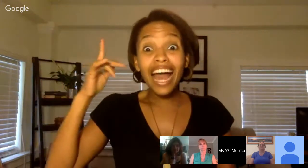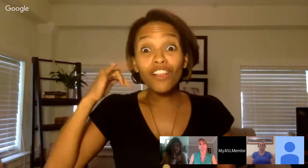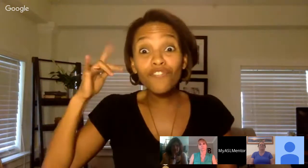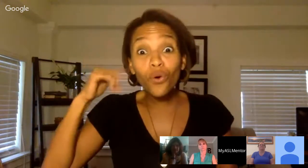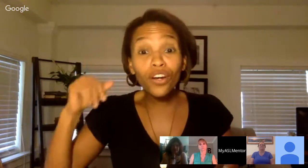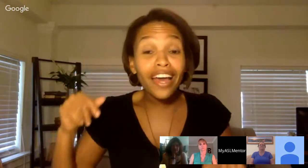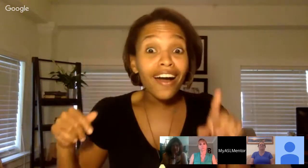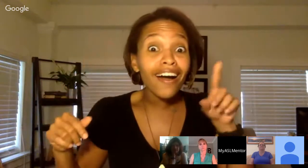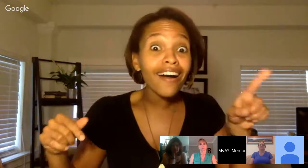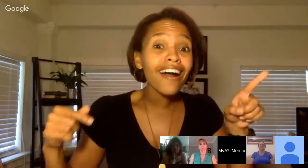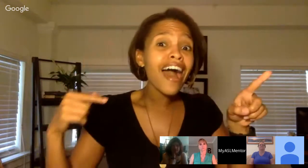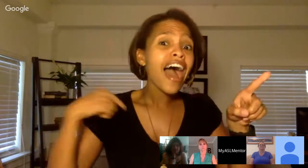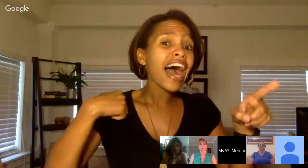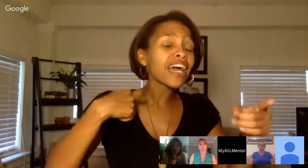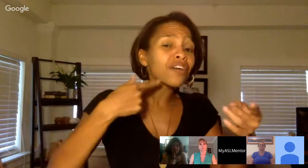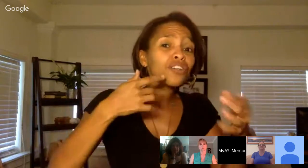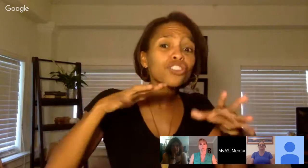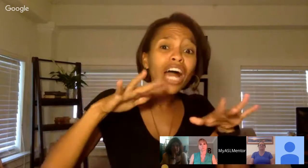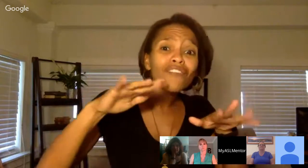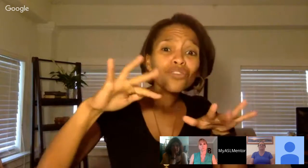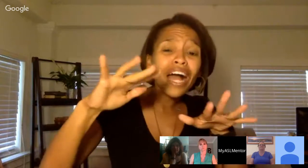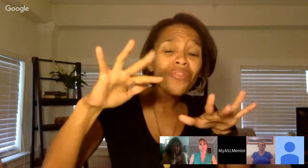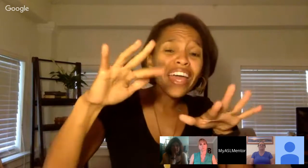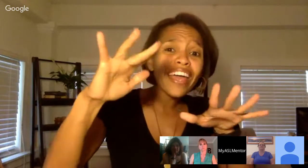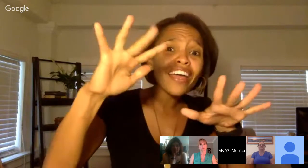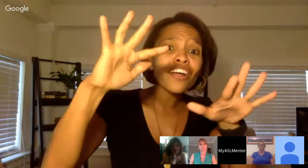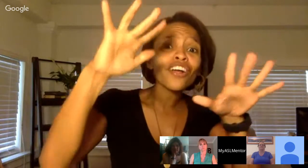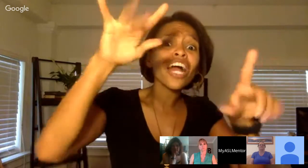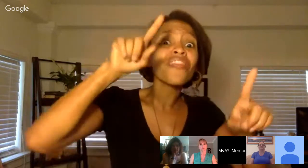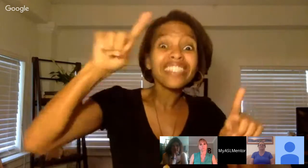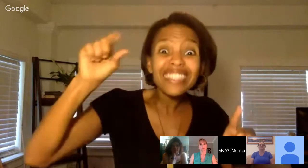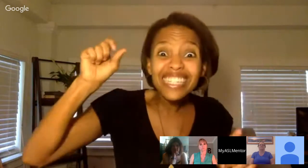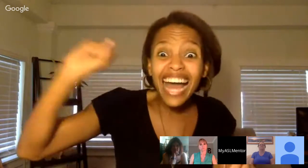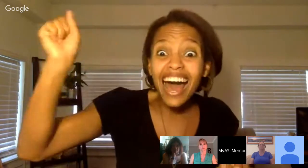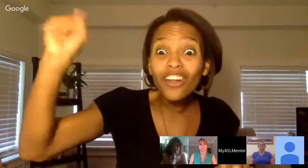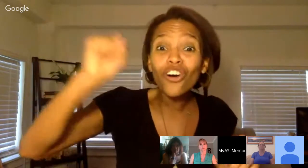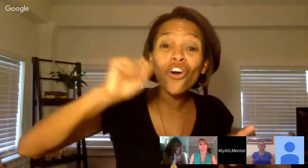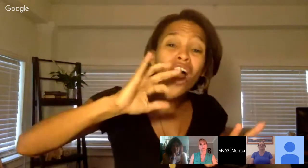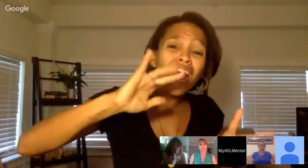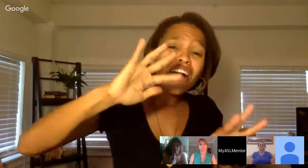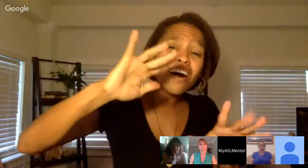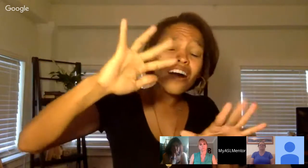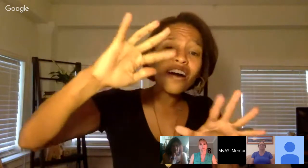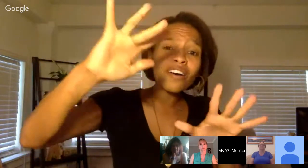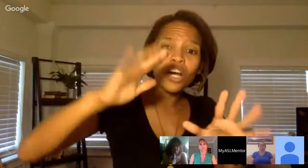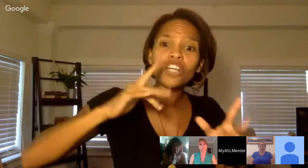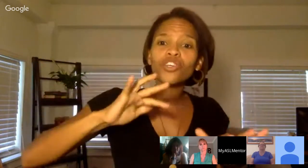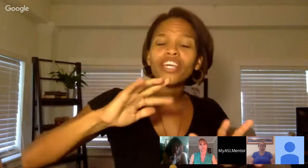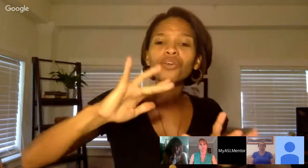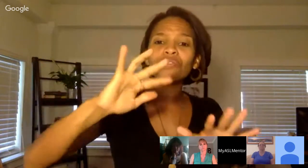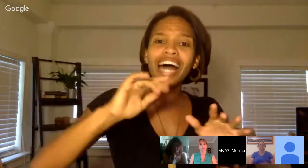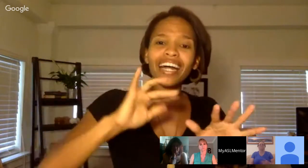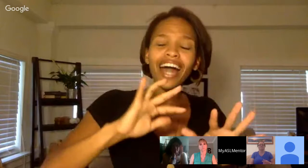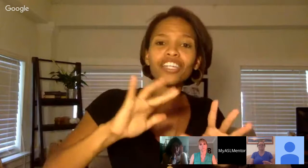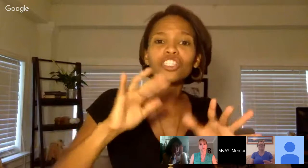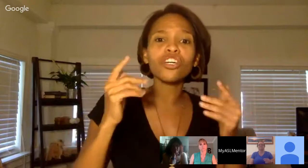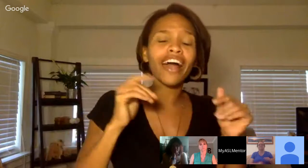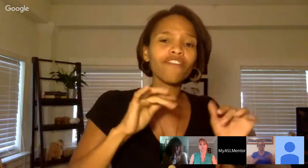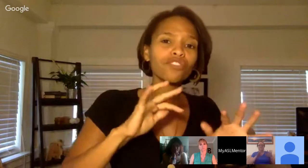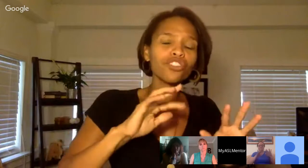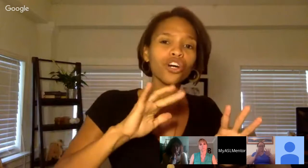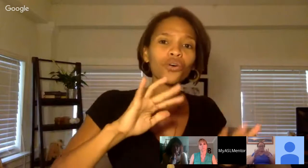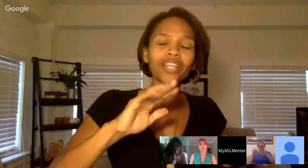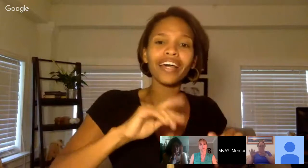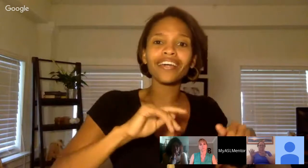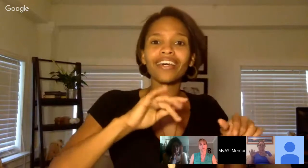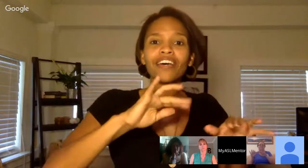like California, I traveled around there, and then Seattle. So they use that kind of to